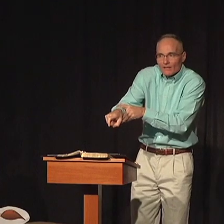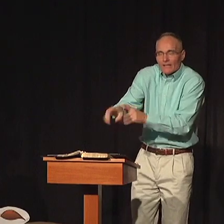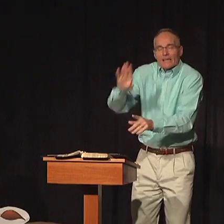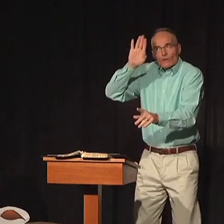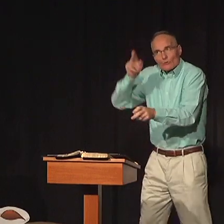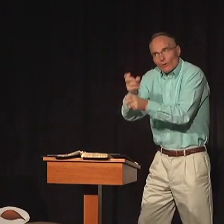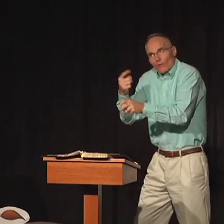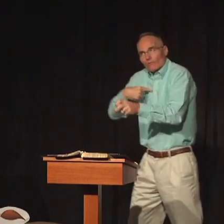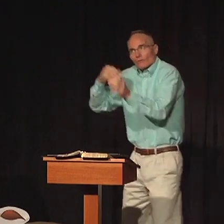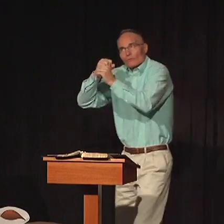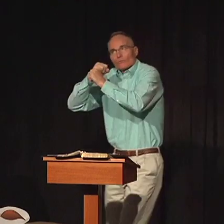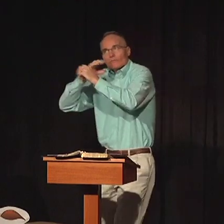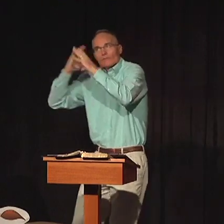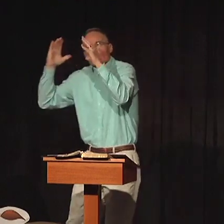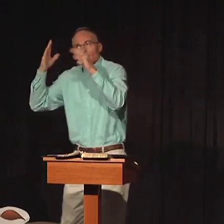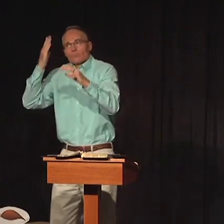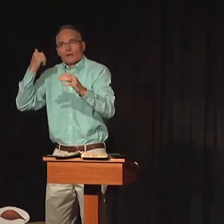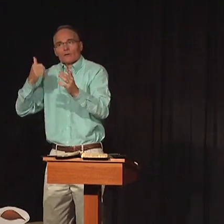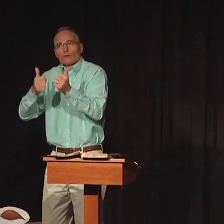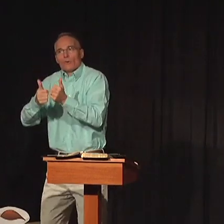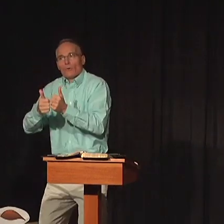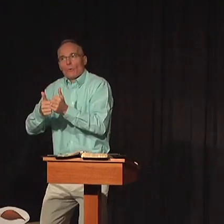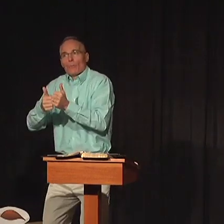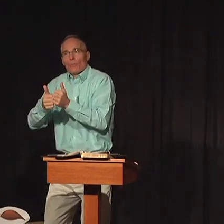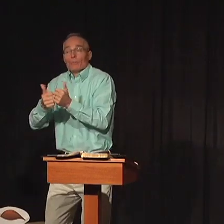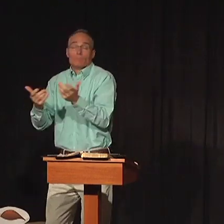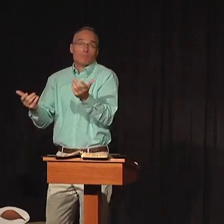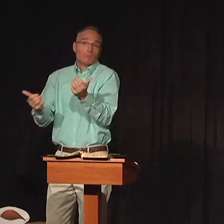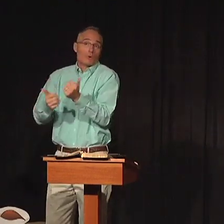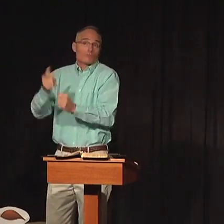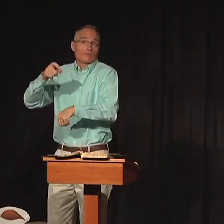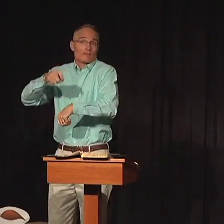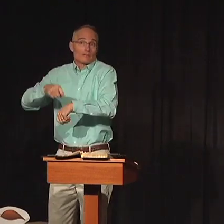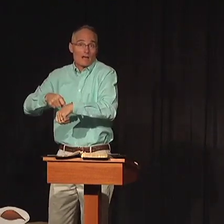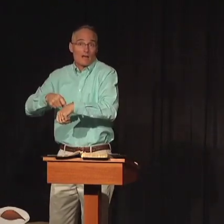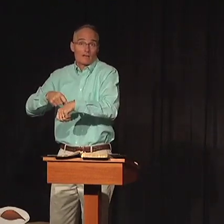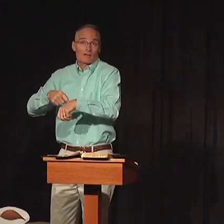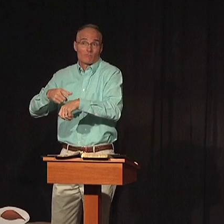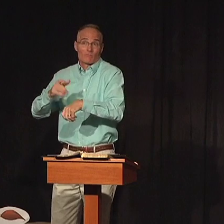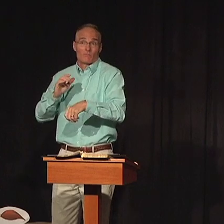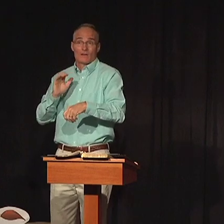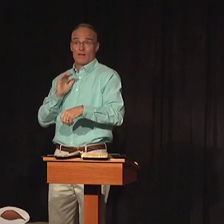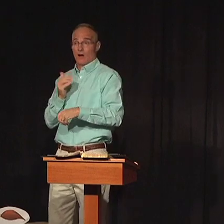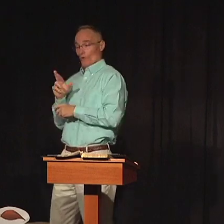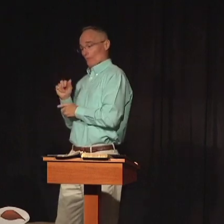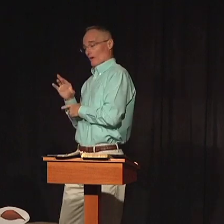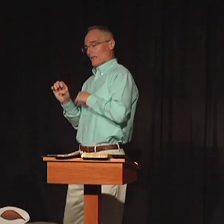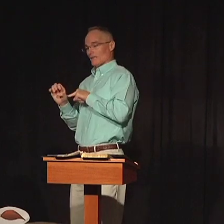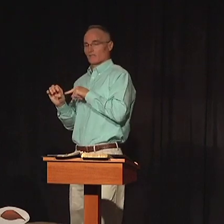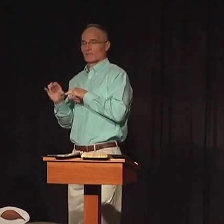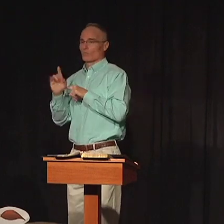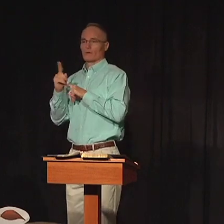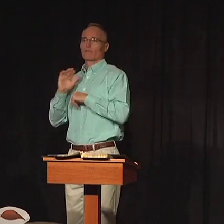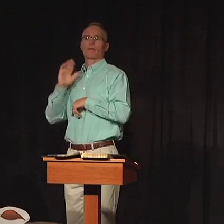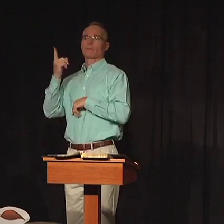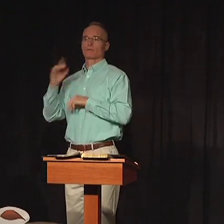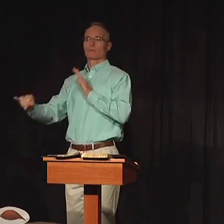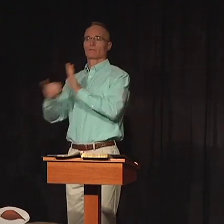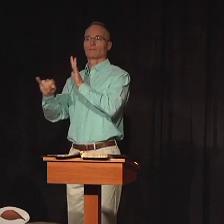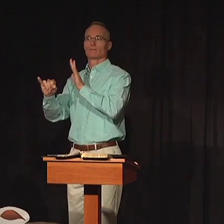be. It's hard for us to envision because most of the time, our race is one